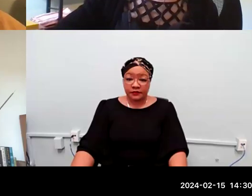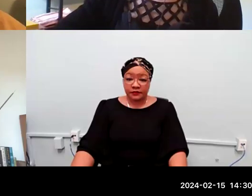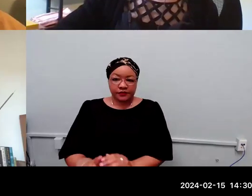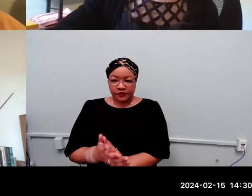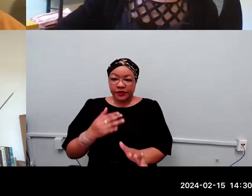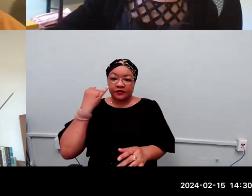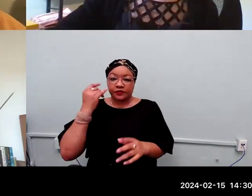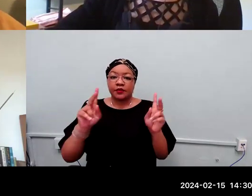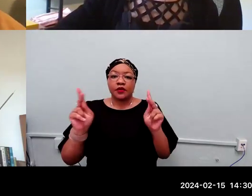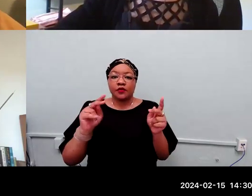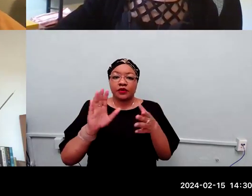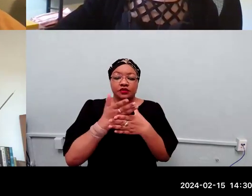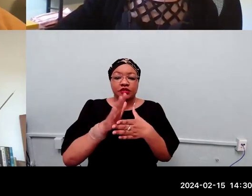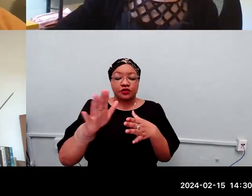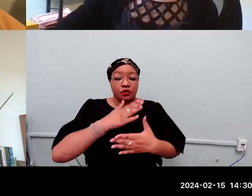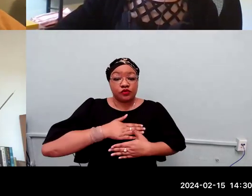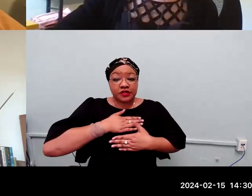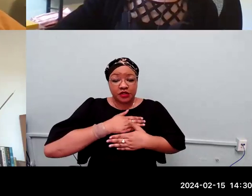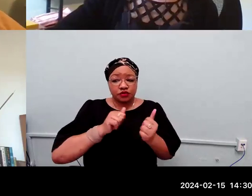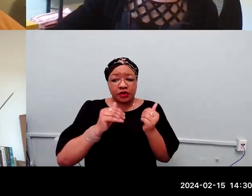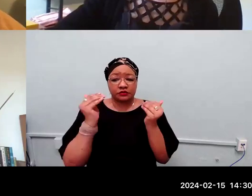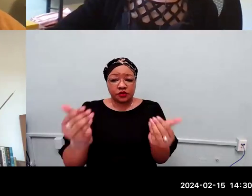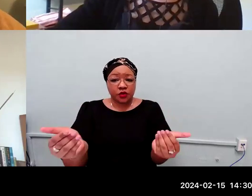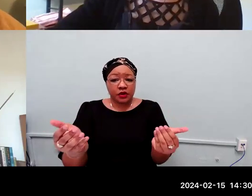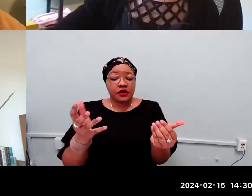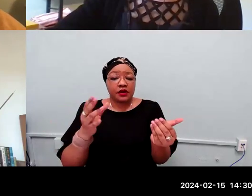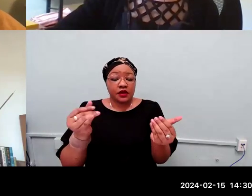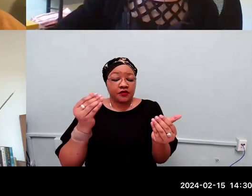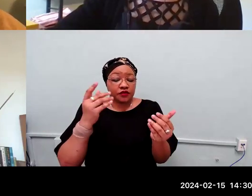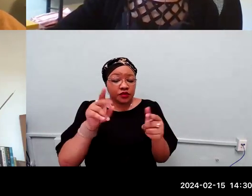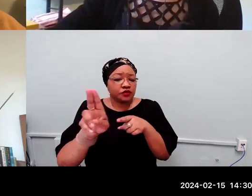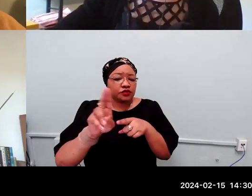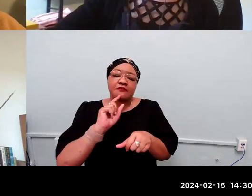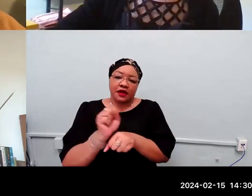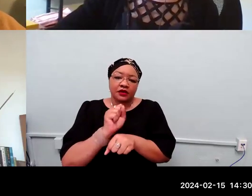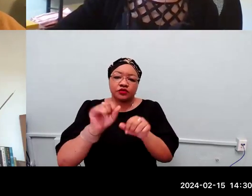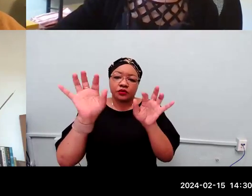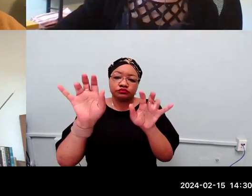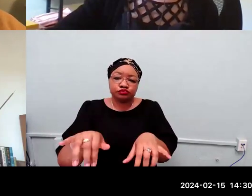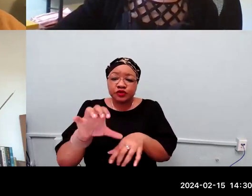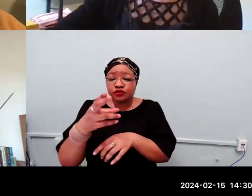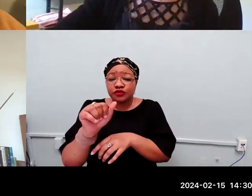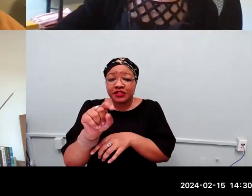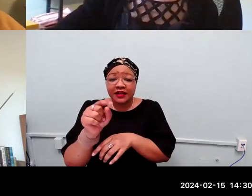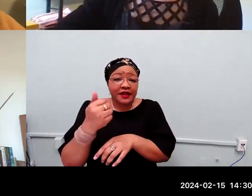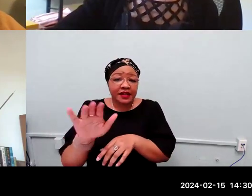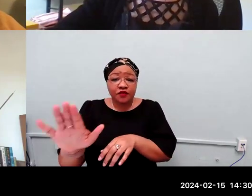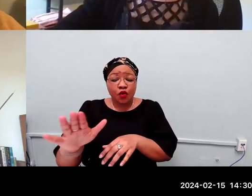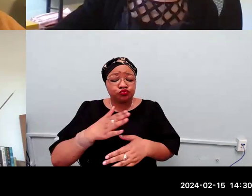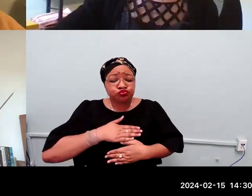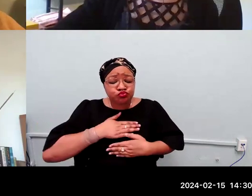their appreciations, they can use the actual chat to do so, and share any appreciations they have for Deb.